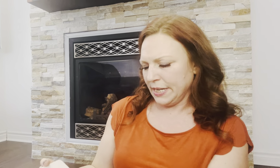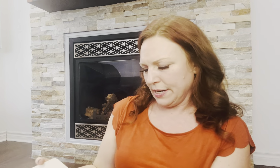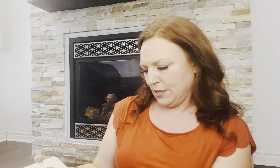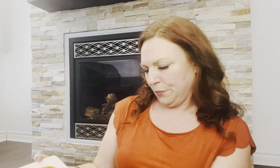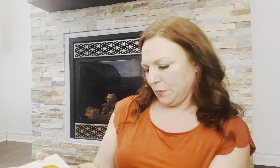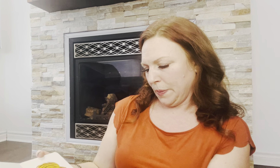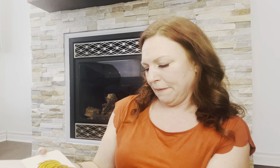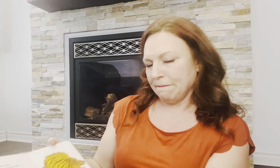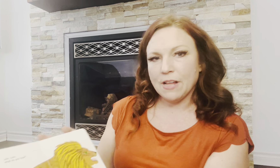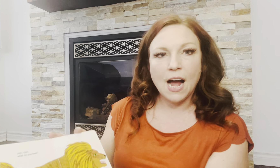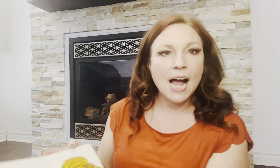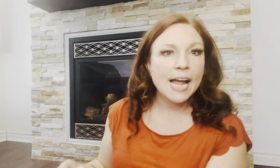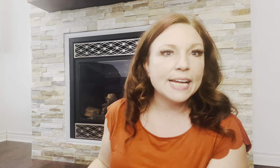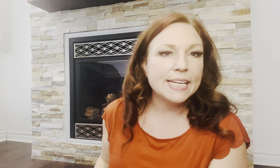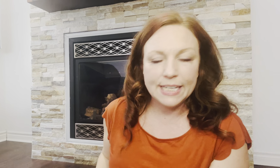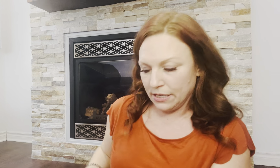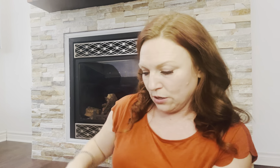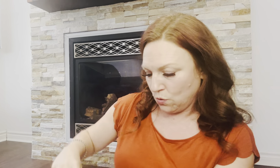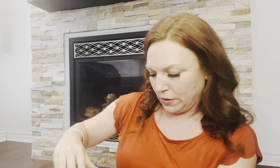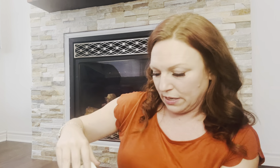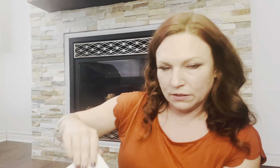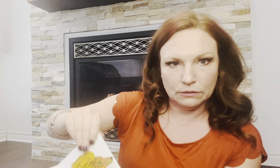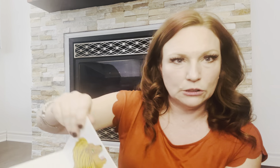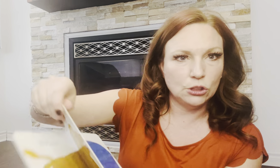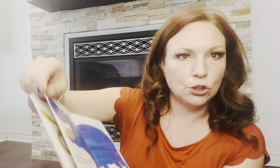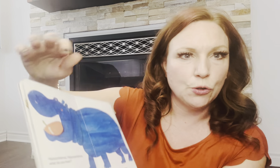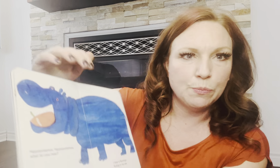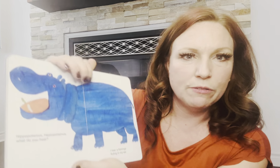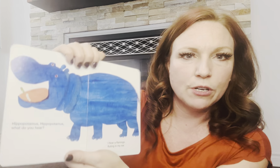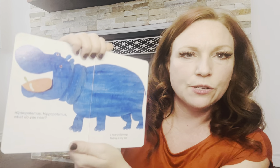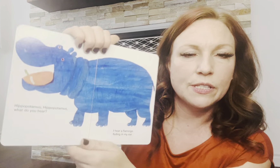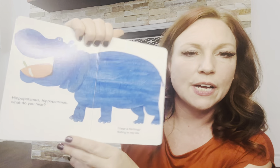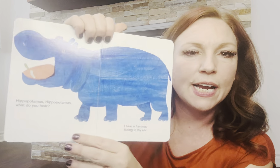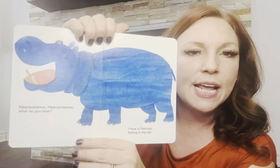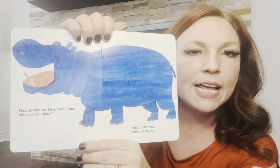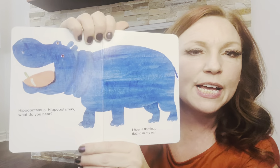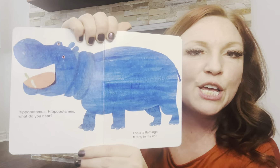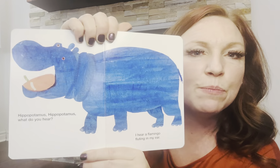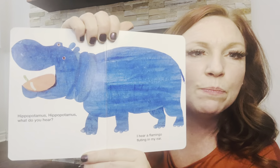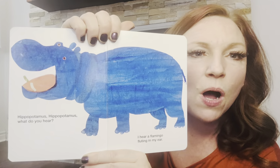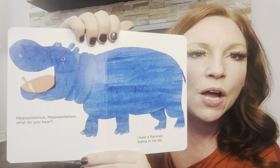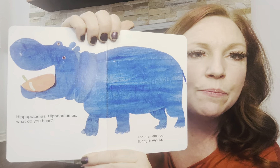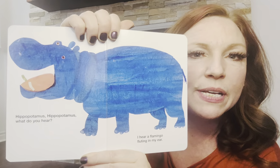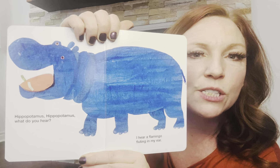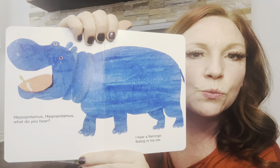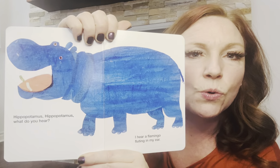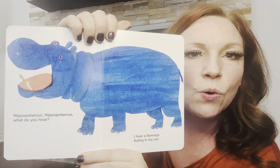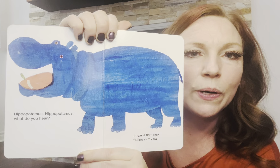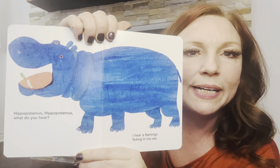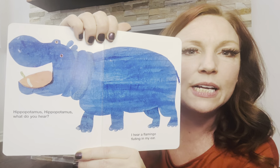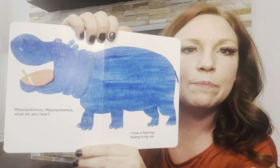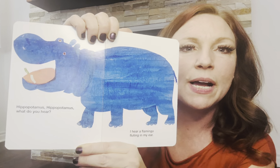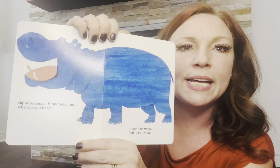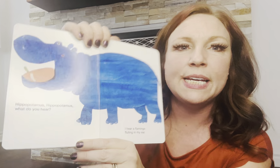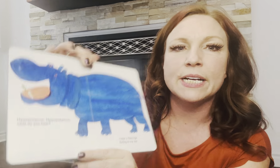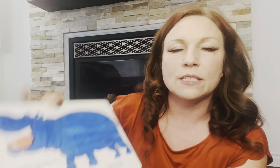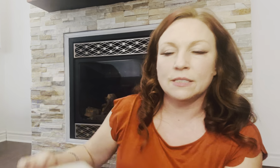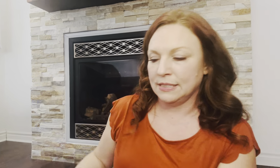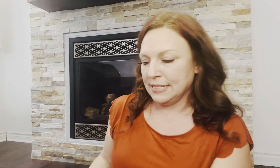hear? I hear, here, let me show you before I do the sign, a hippopotamus roaring in my ear.